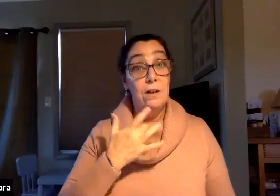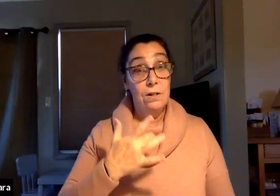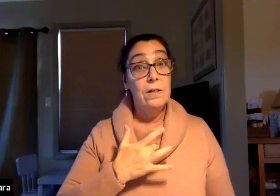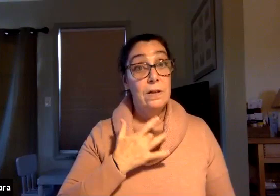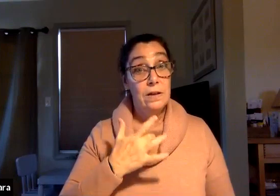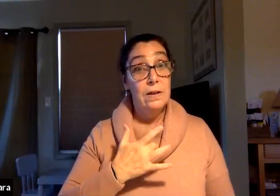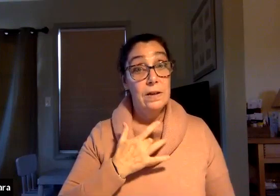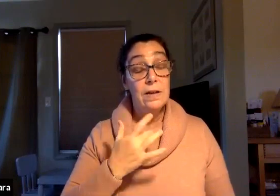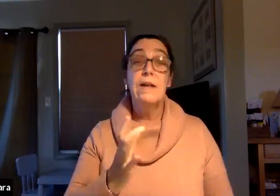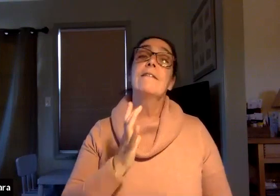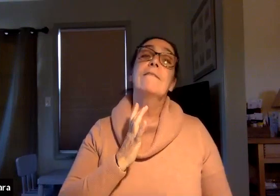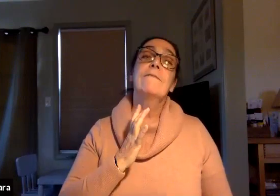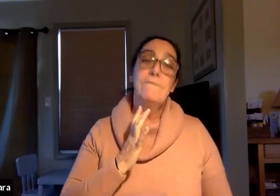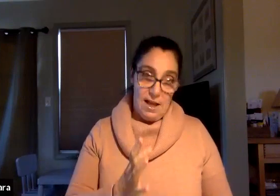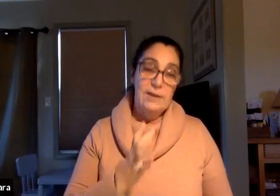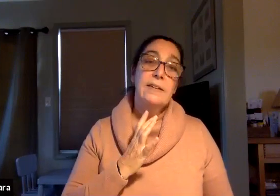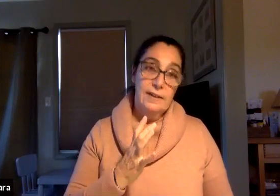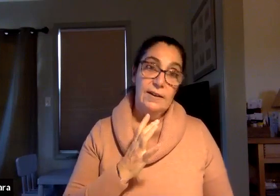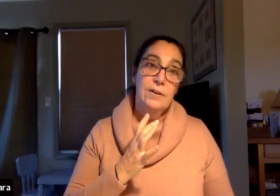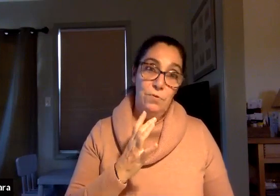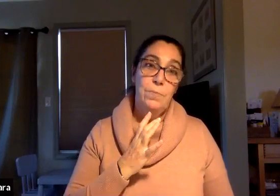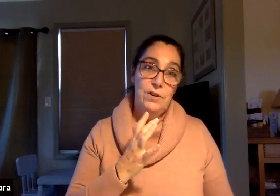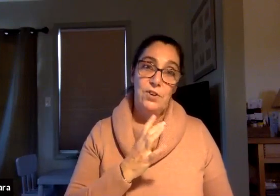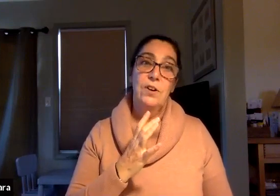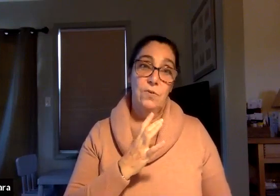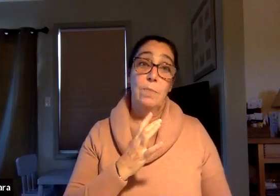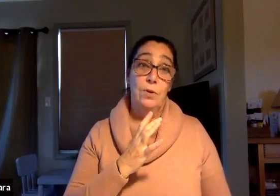feel fine would be just a normal